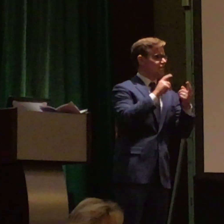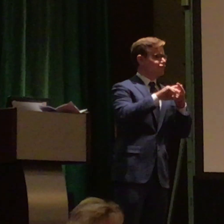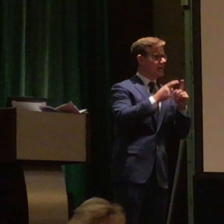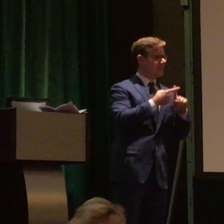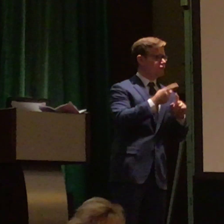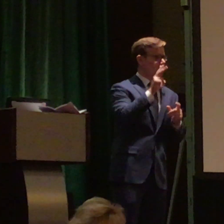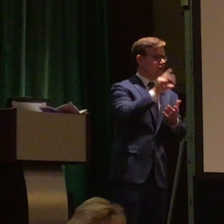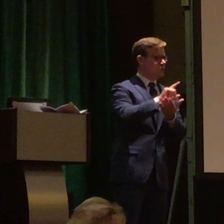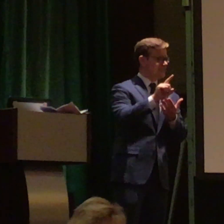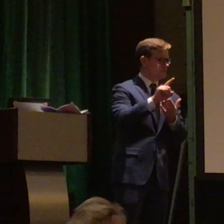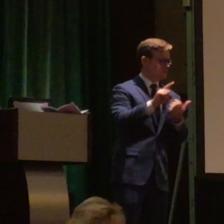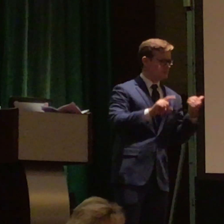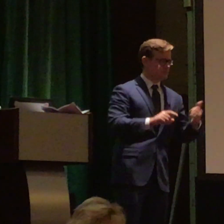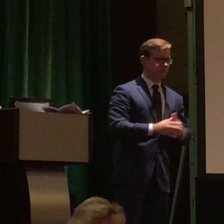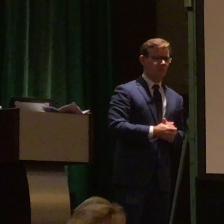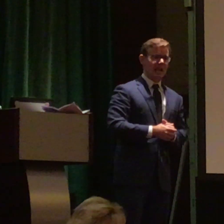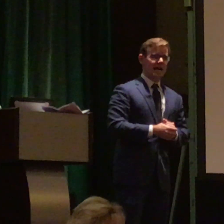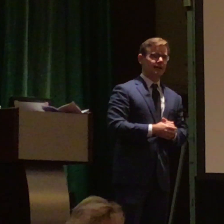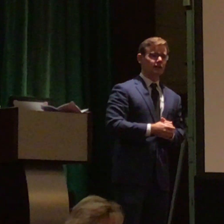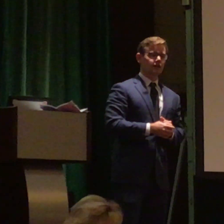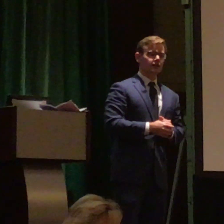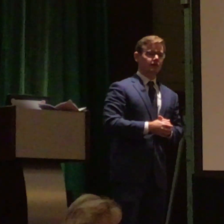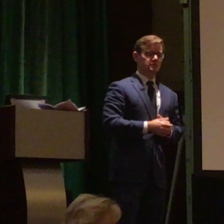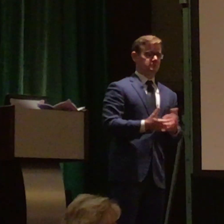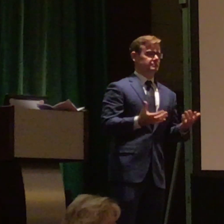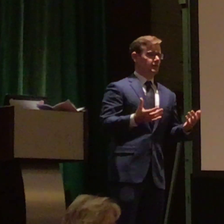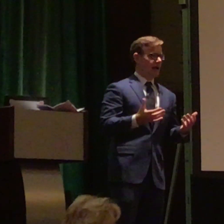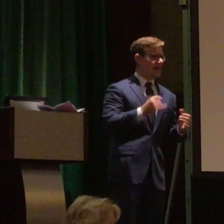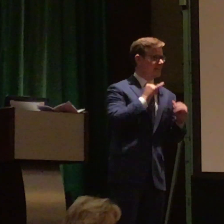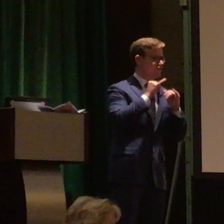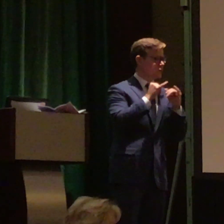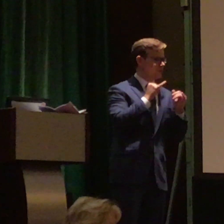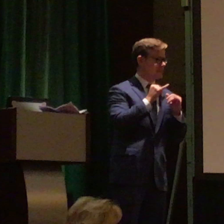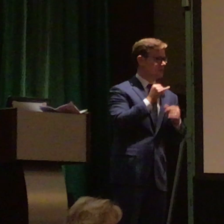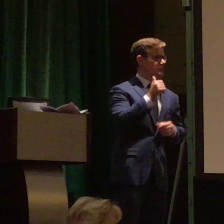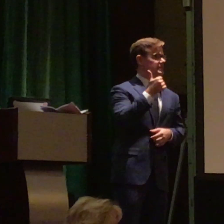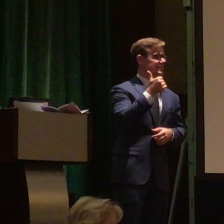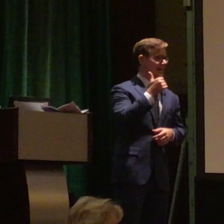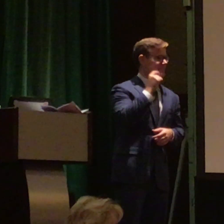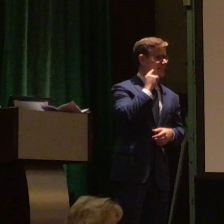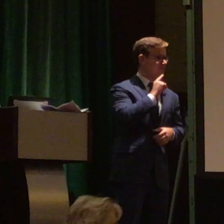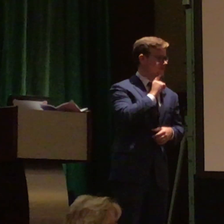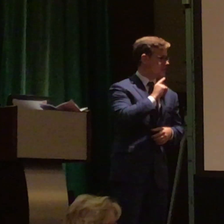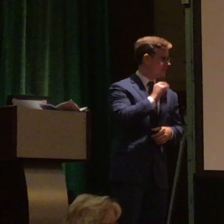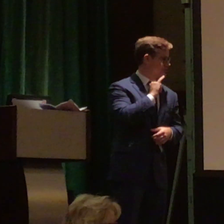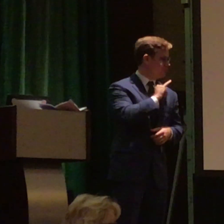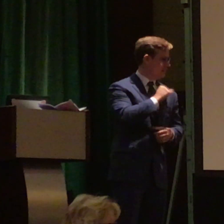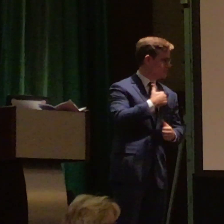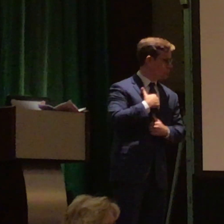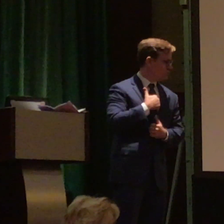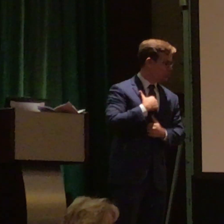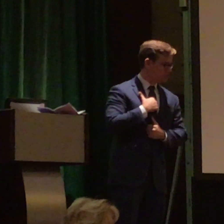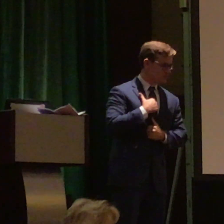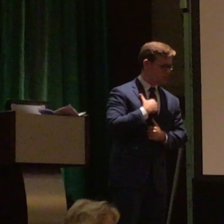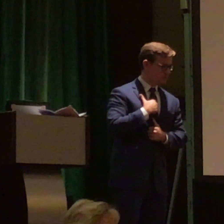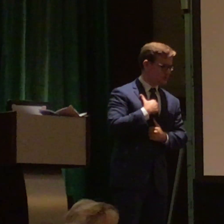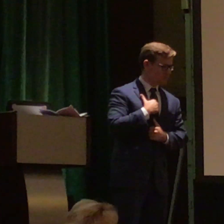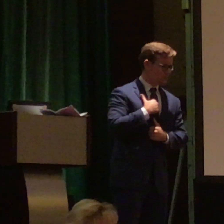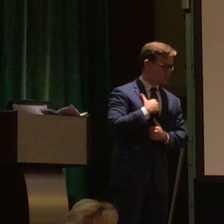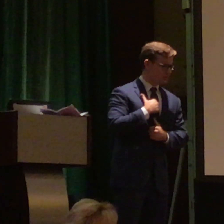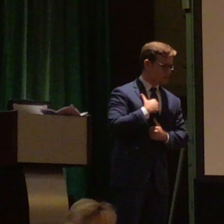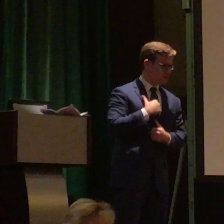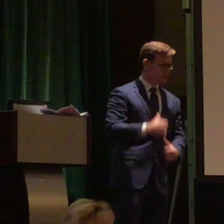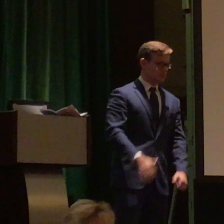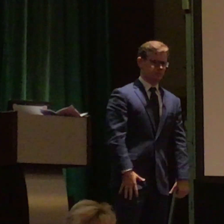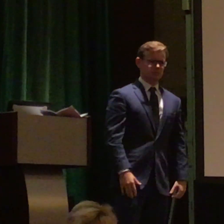in Israel was, while I was there visiting a friend for 3 weeks, I was able to interview 10